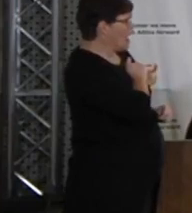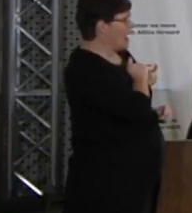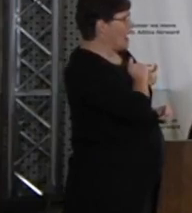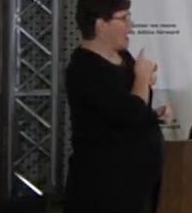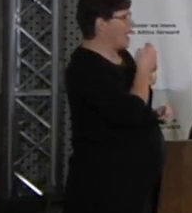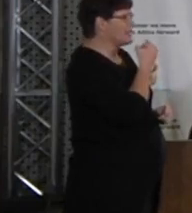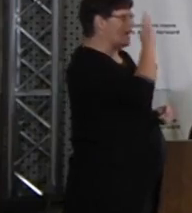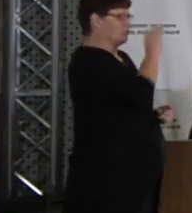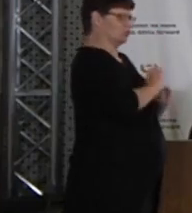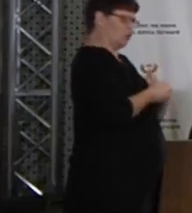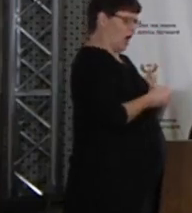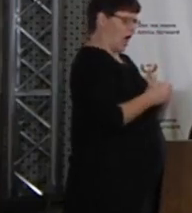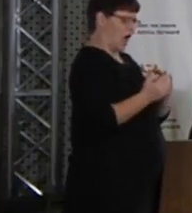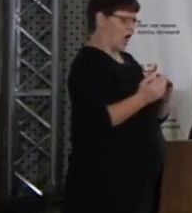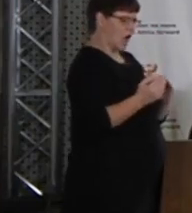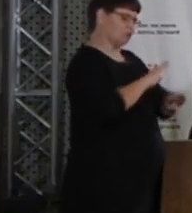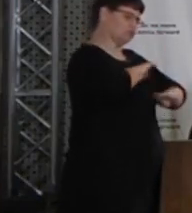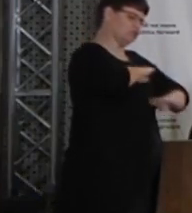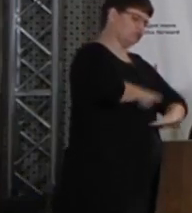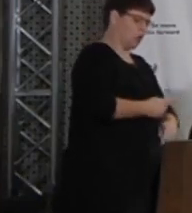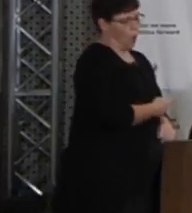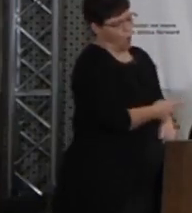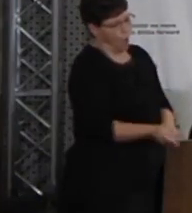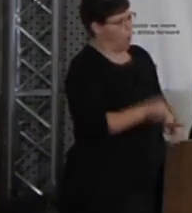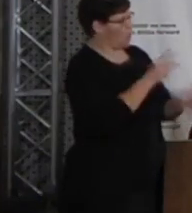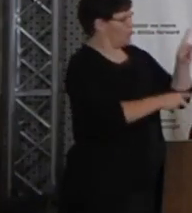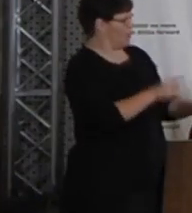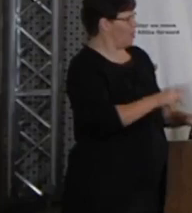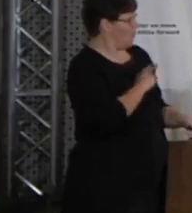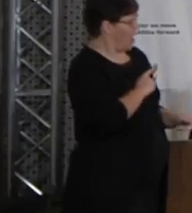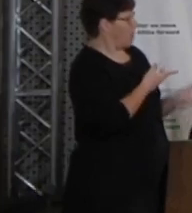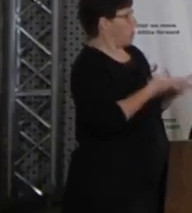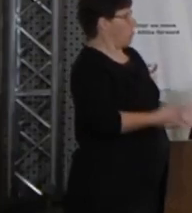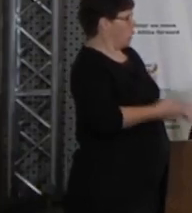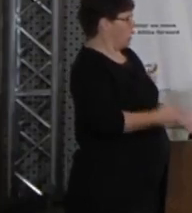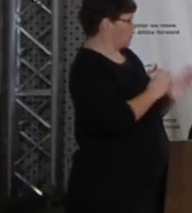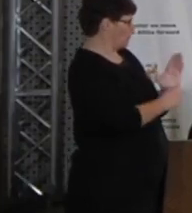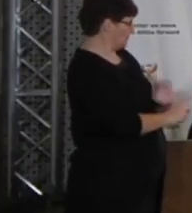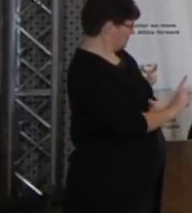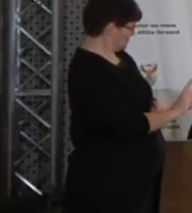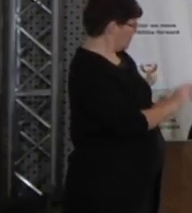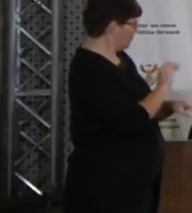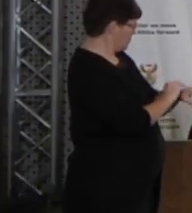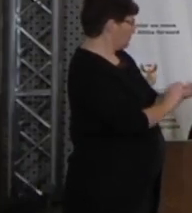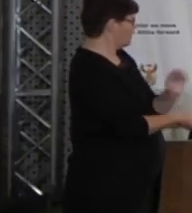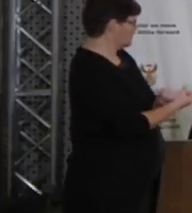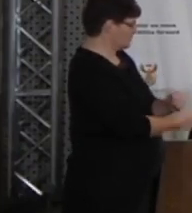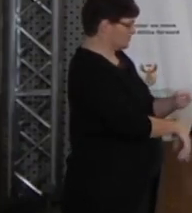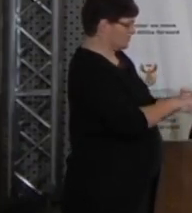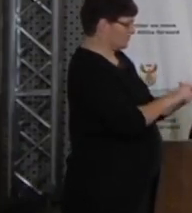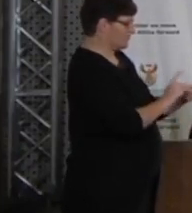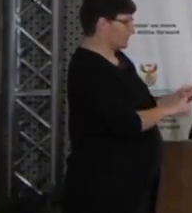all the citizens by relaxing some of the restrictions on the lockdown? The next question is from Lee Zega from